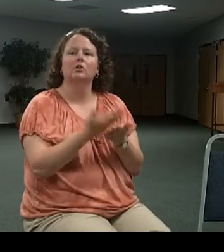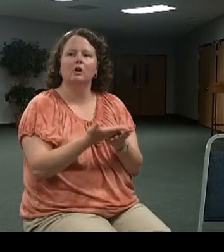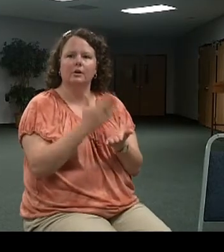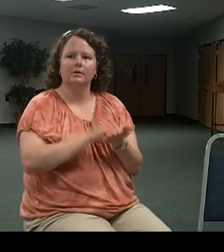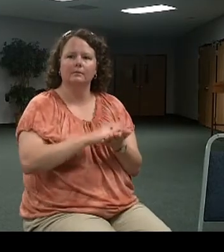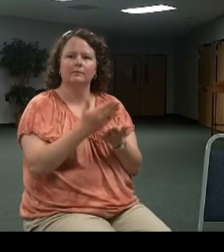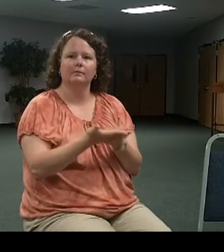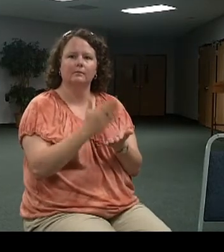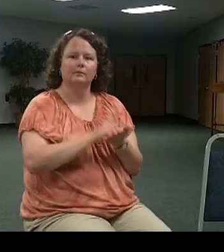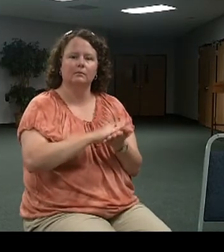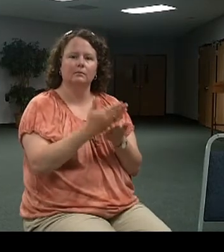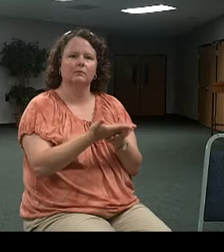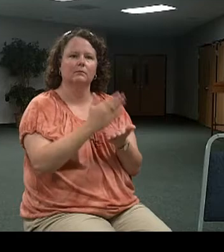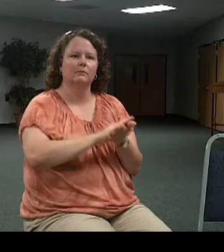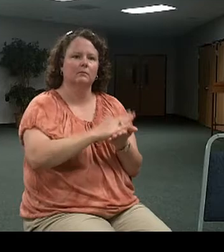Cook.